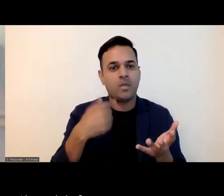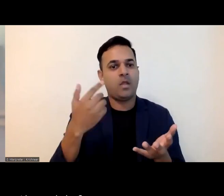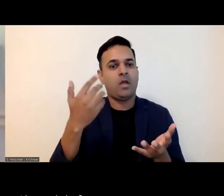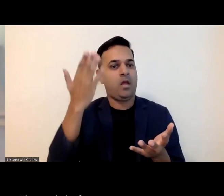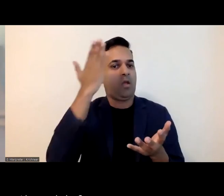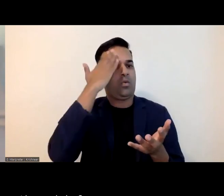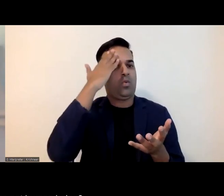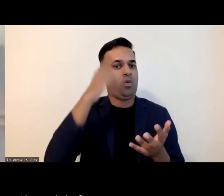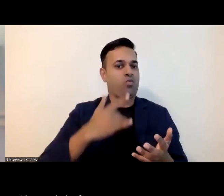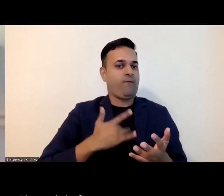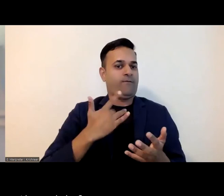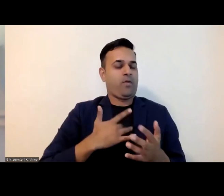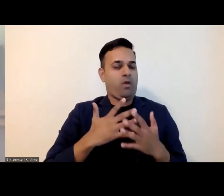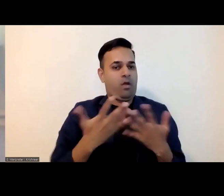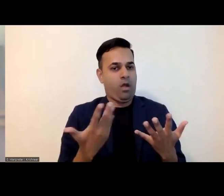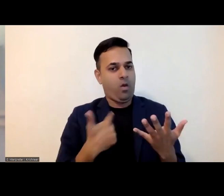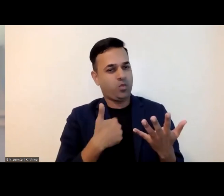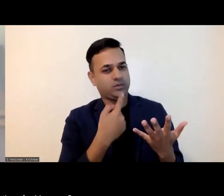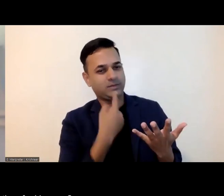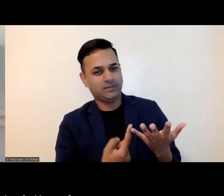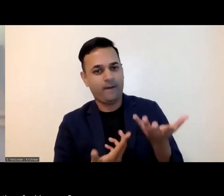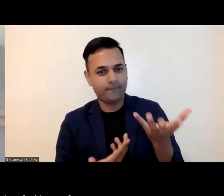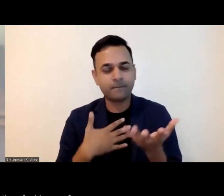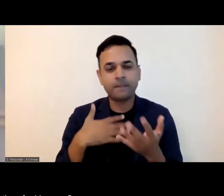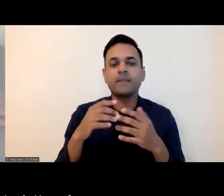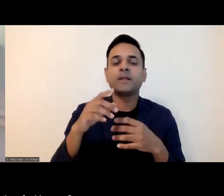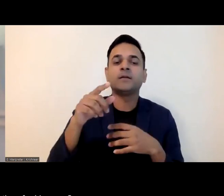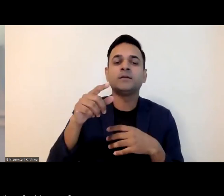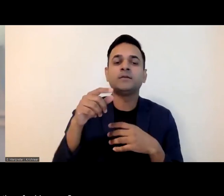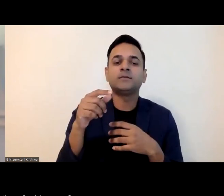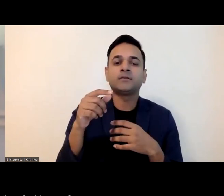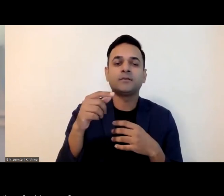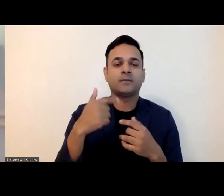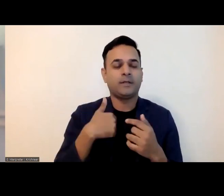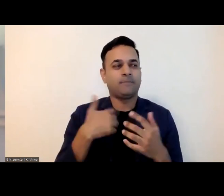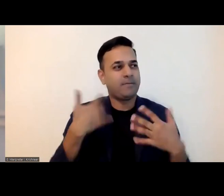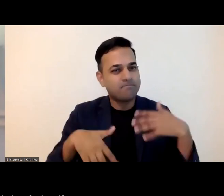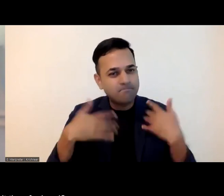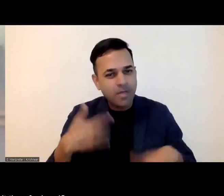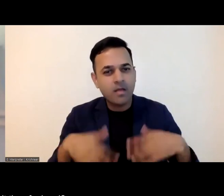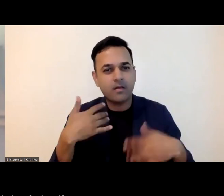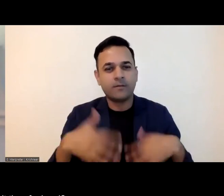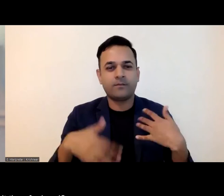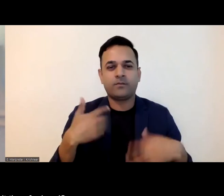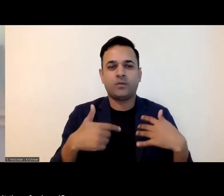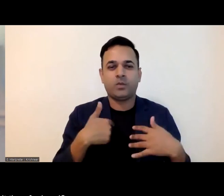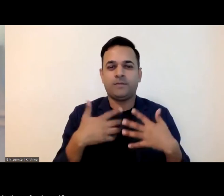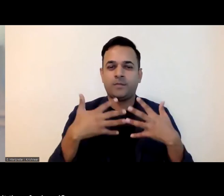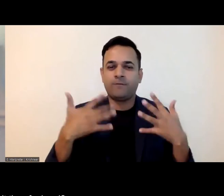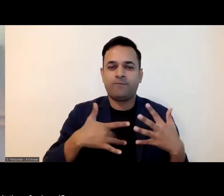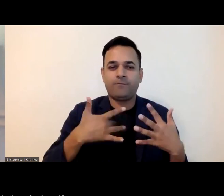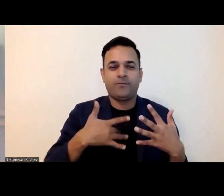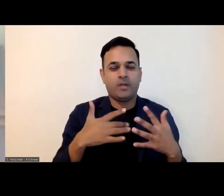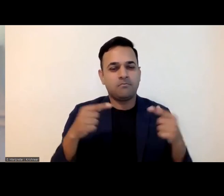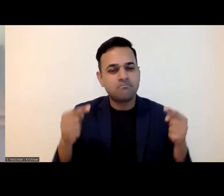disabled people are not a human being, I ask you, don't they feel hungry? I ask you, don't they